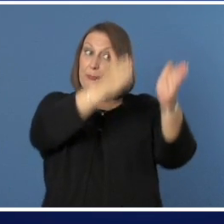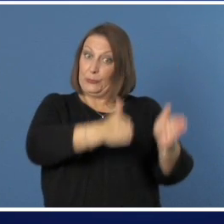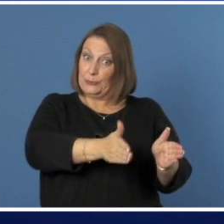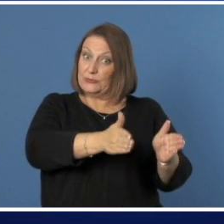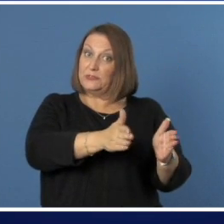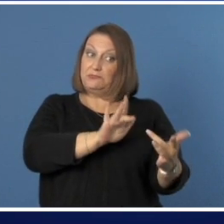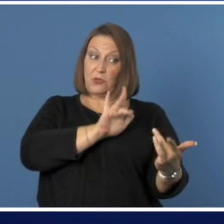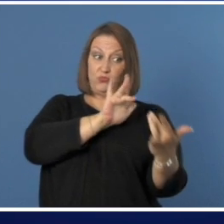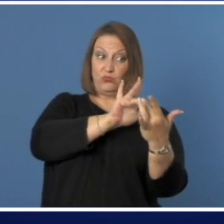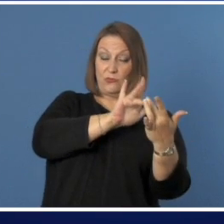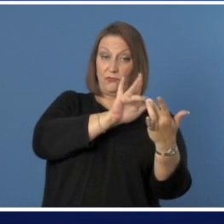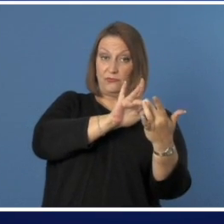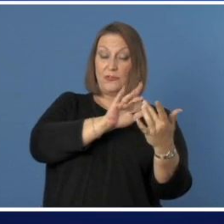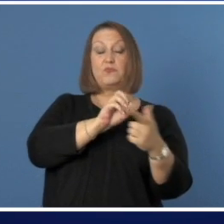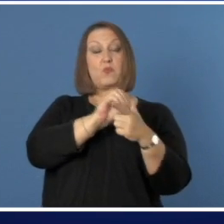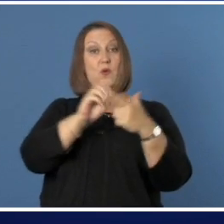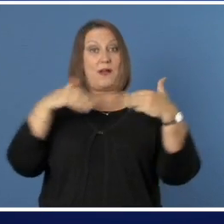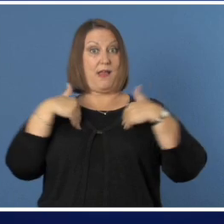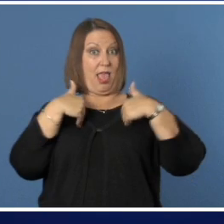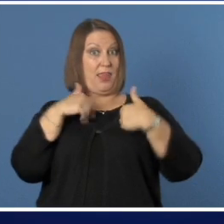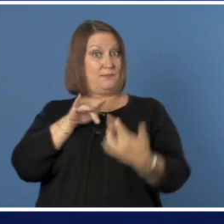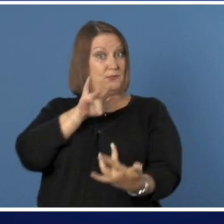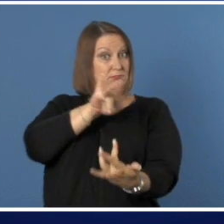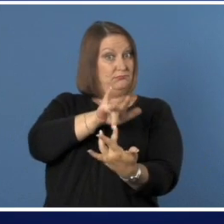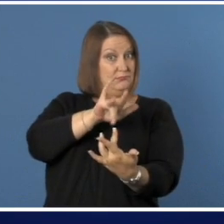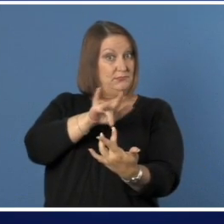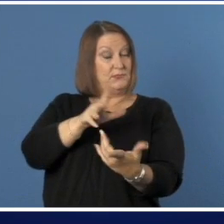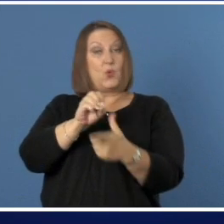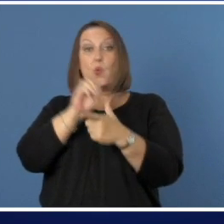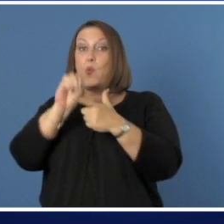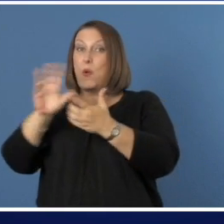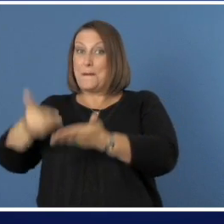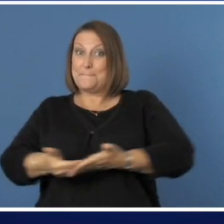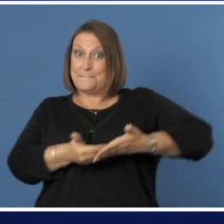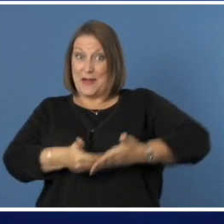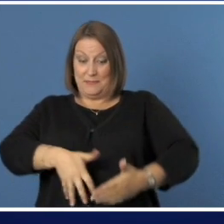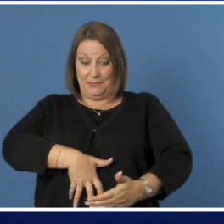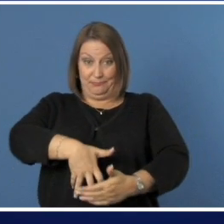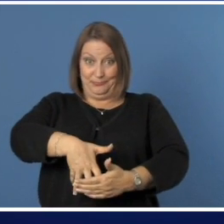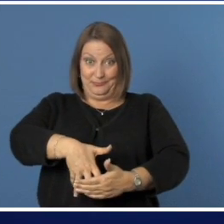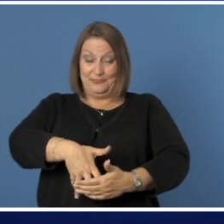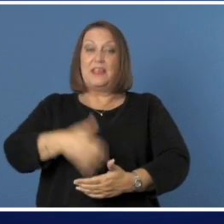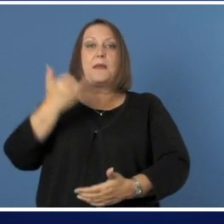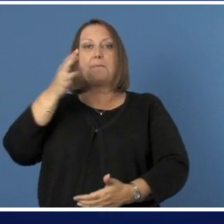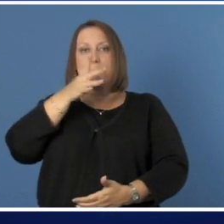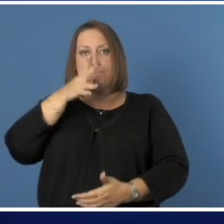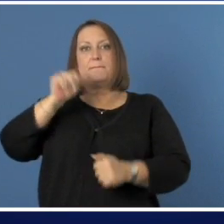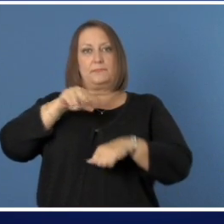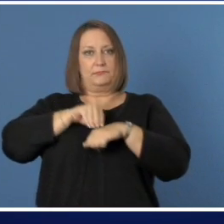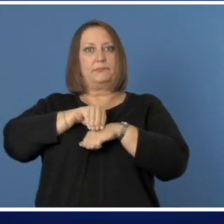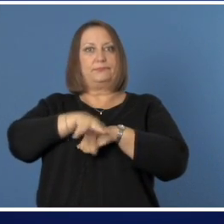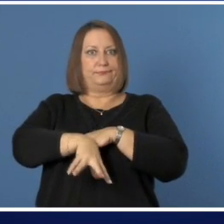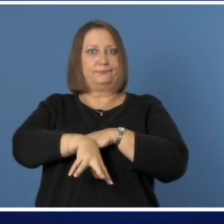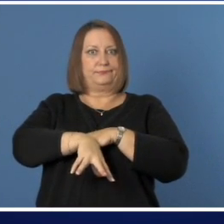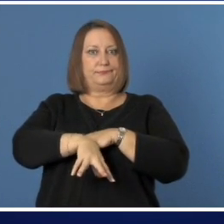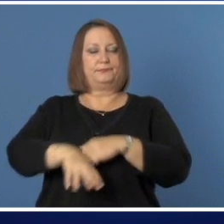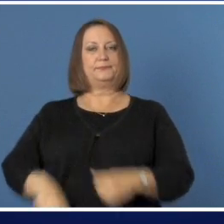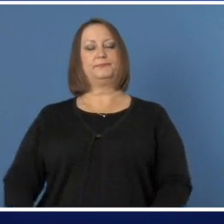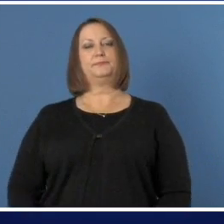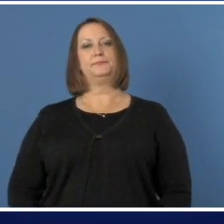This someone can be a person, an animal, or, for an unborn baby, its mother.